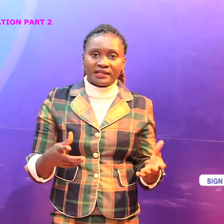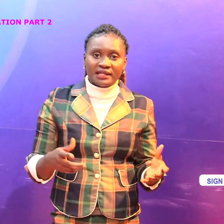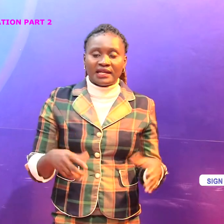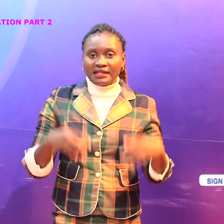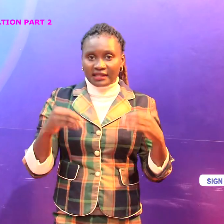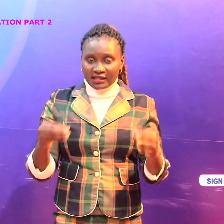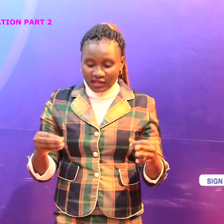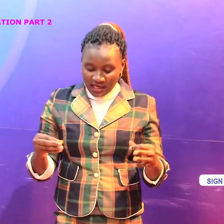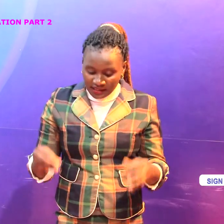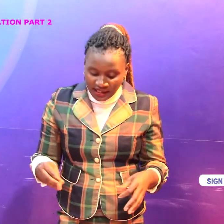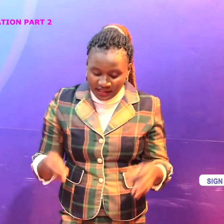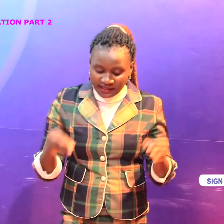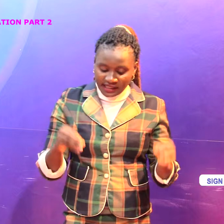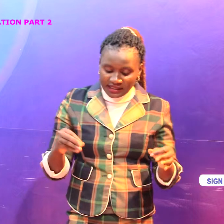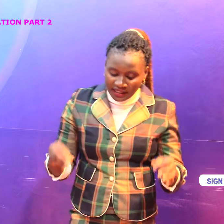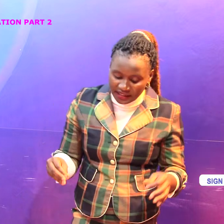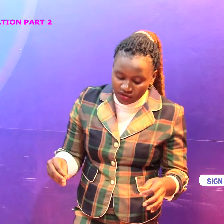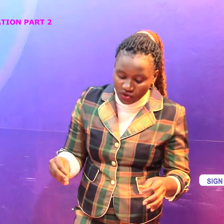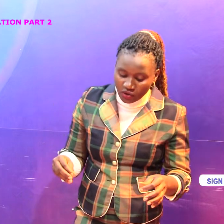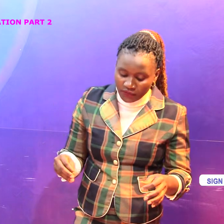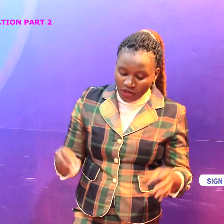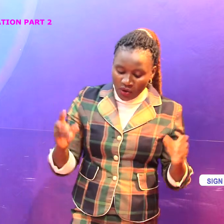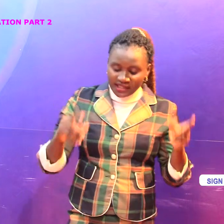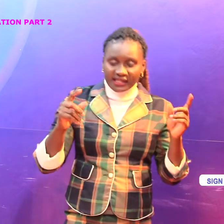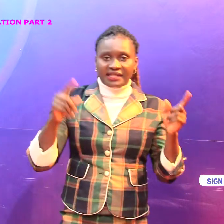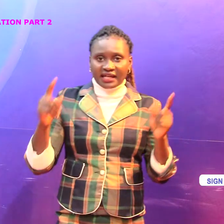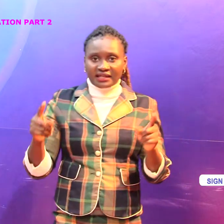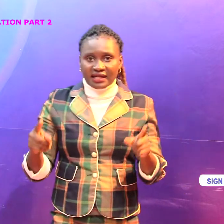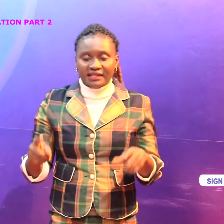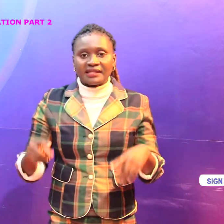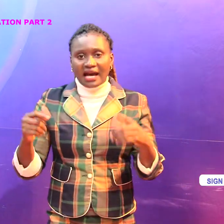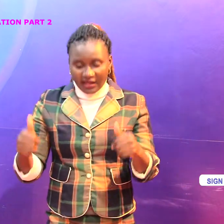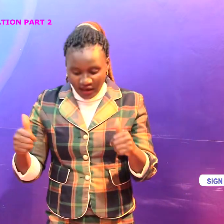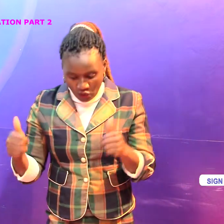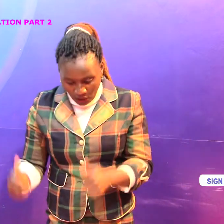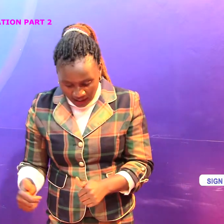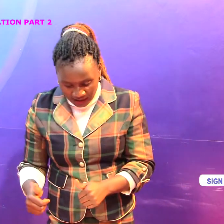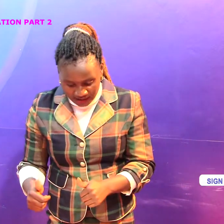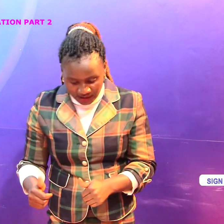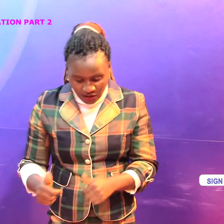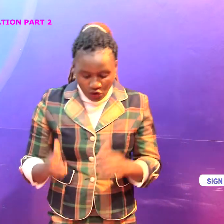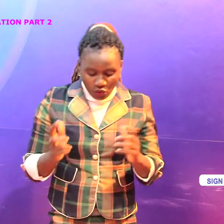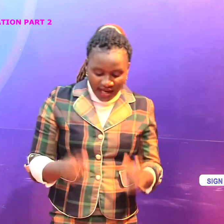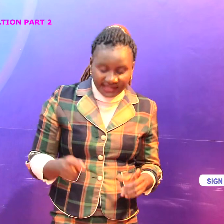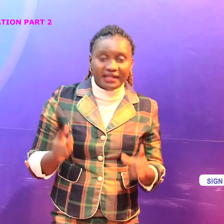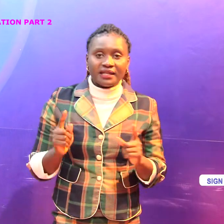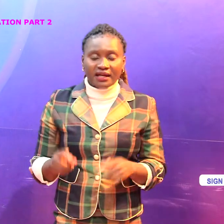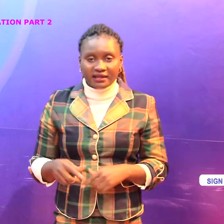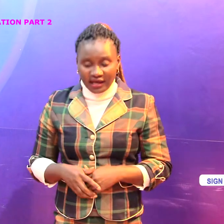answered teach. And then in signed English, so what is the secretary's other work? What is the